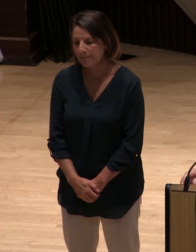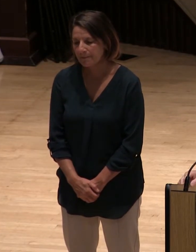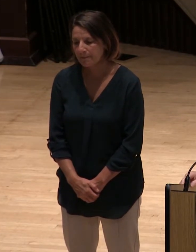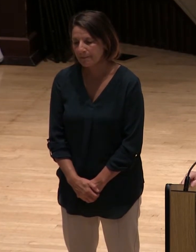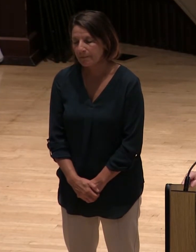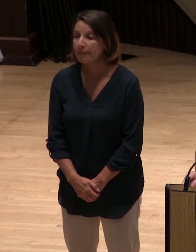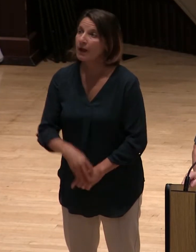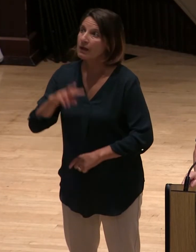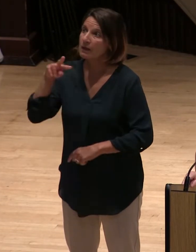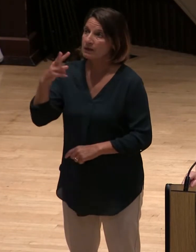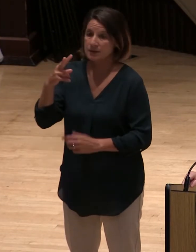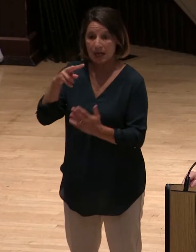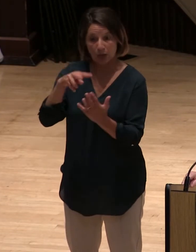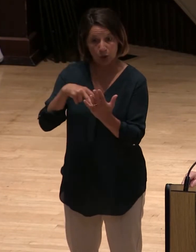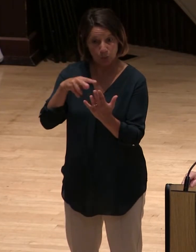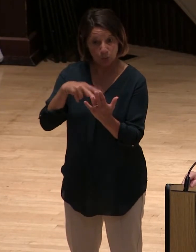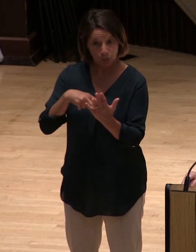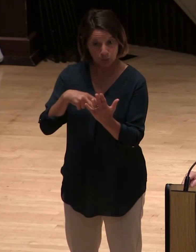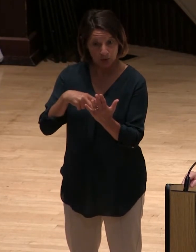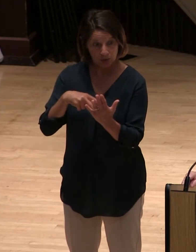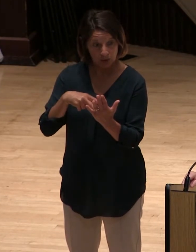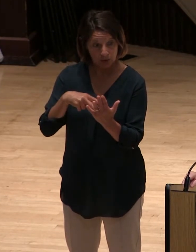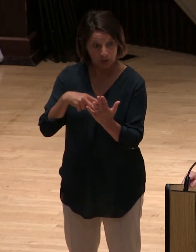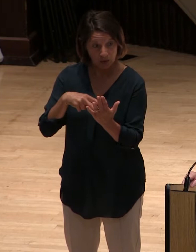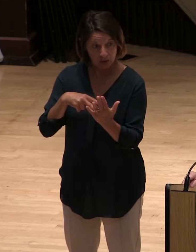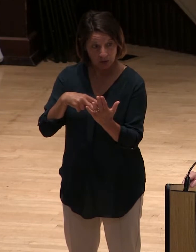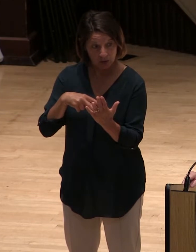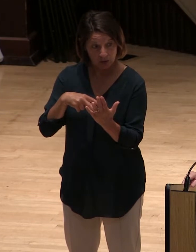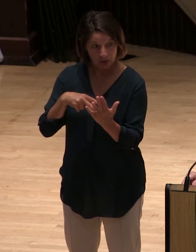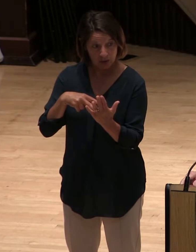In this second reading of the letter of Philemon,